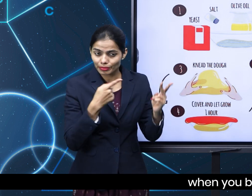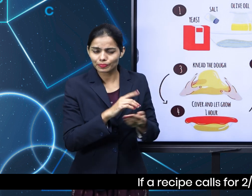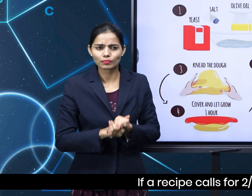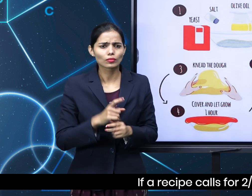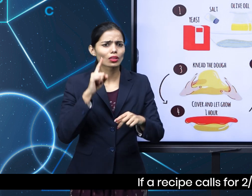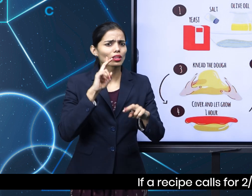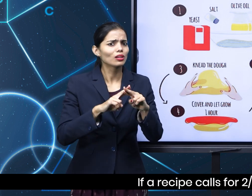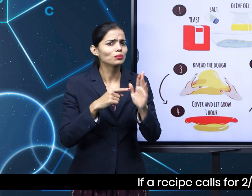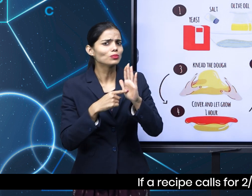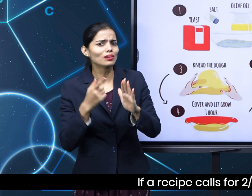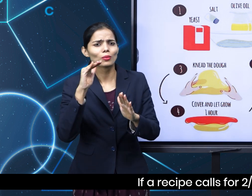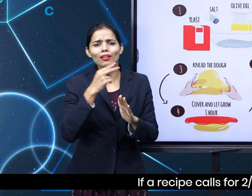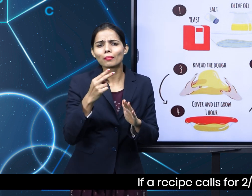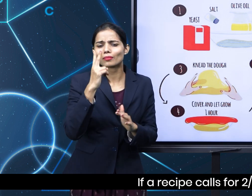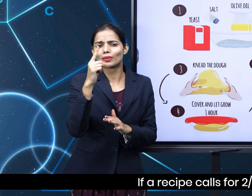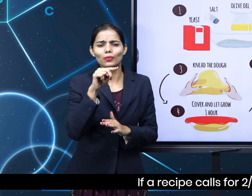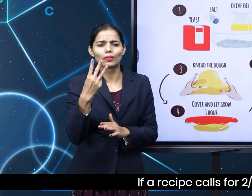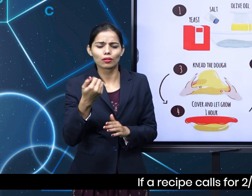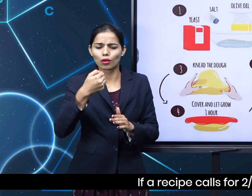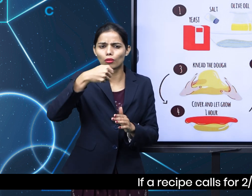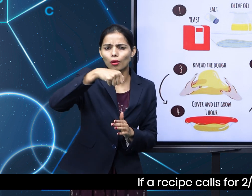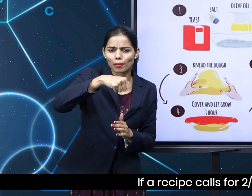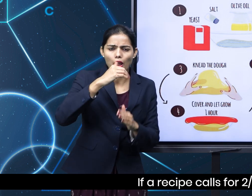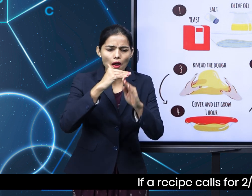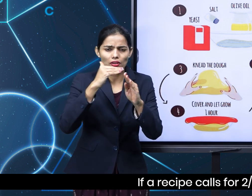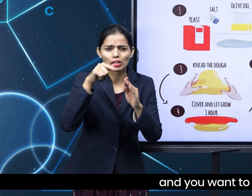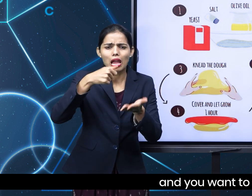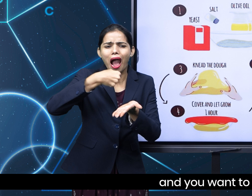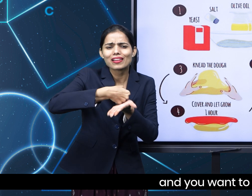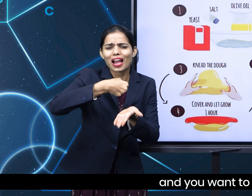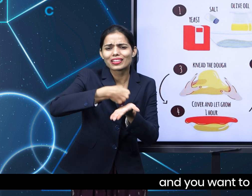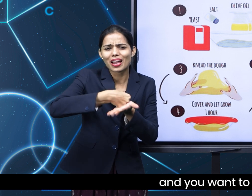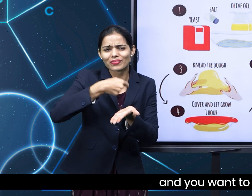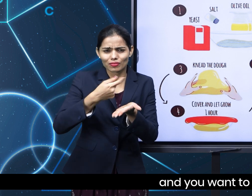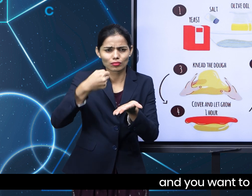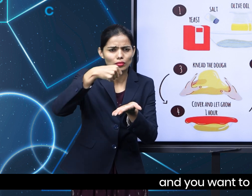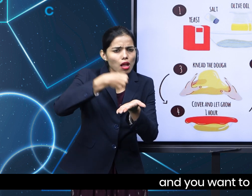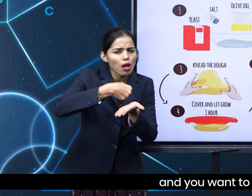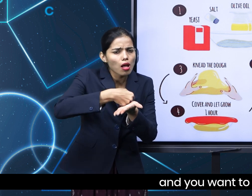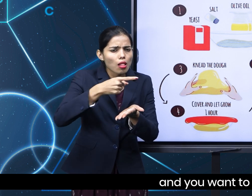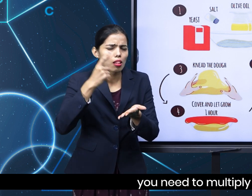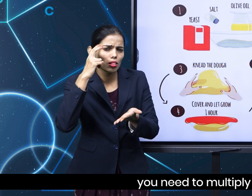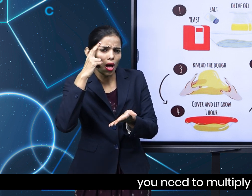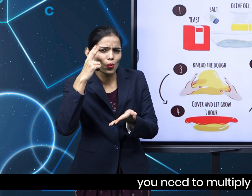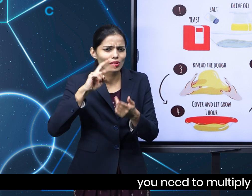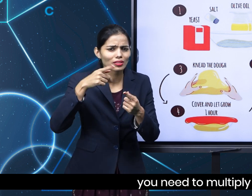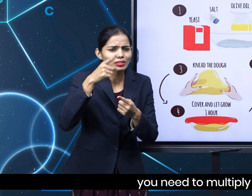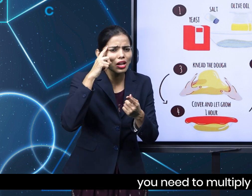If a recipe calls for 2 by 3 cup of flour and you want to double it, you need to multiply